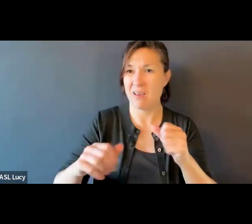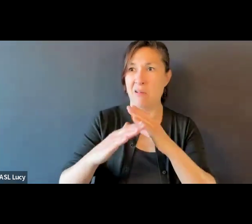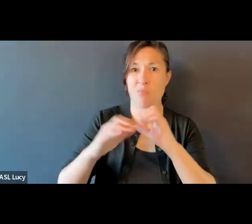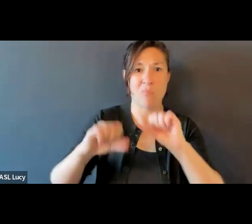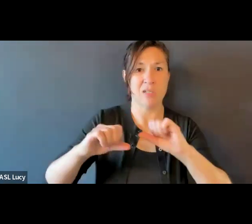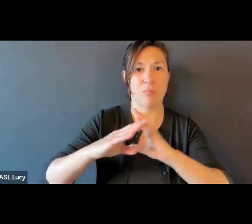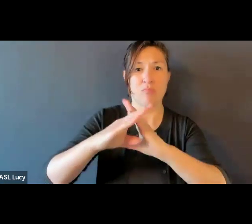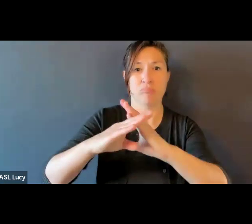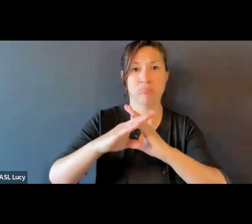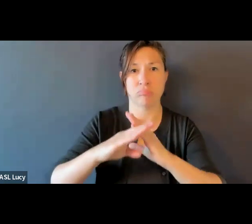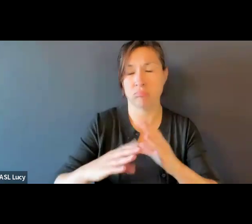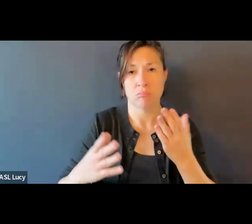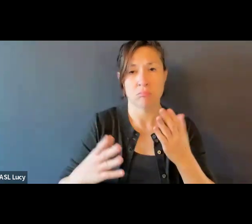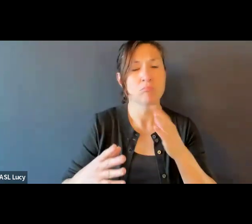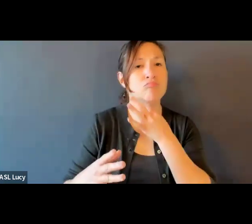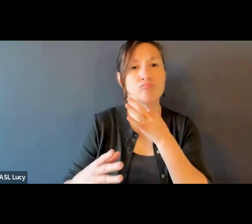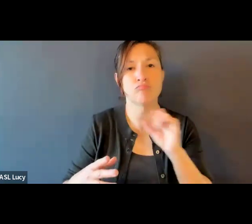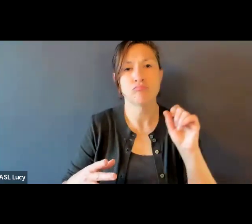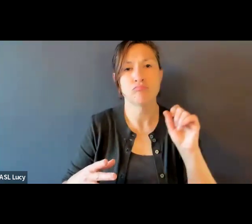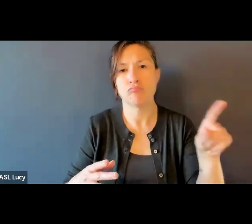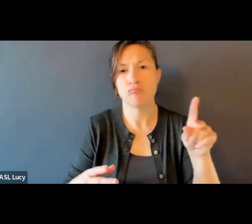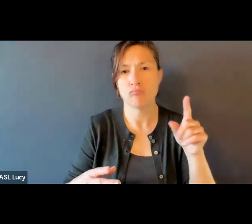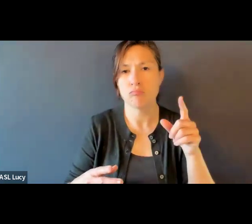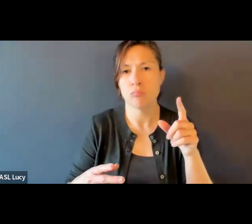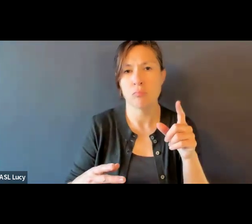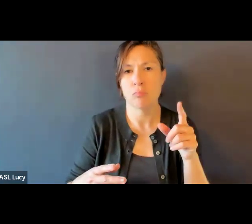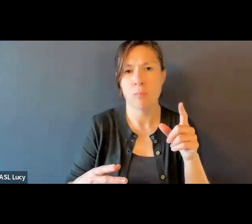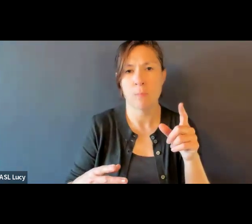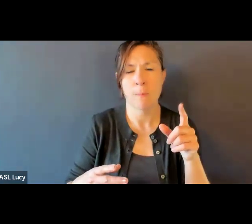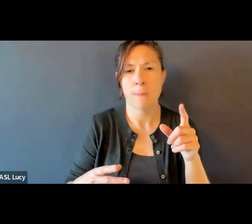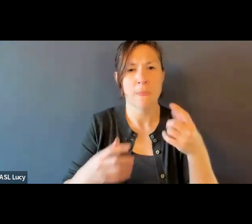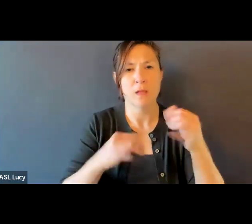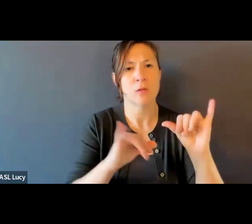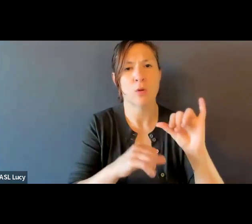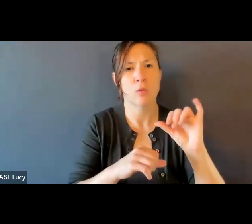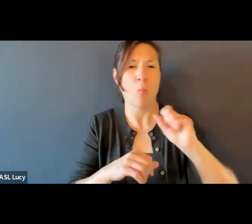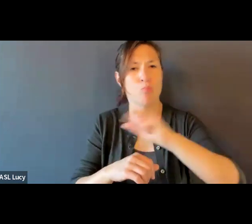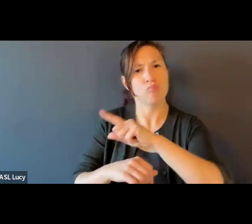I'll just leave the question at that. What are the main things you're still working on there?